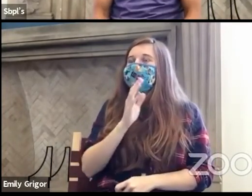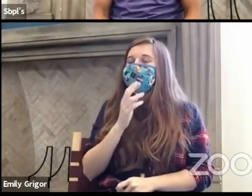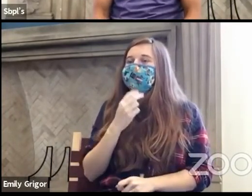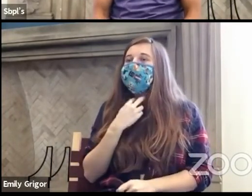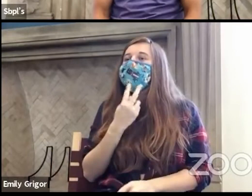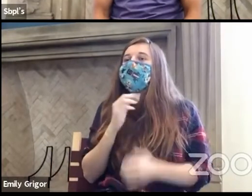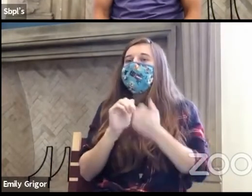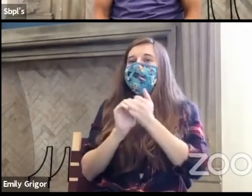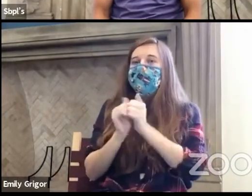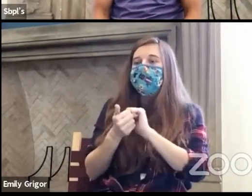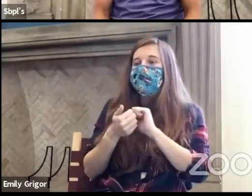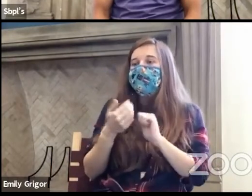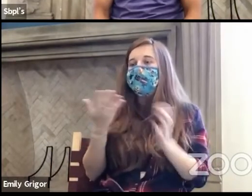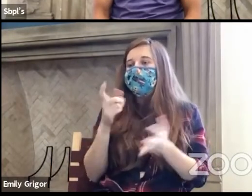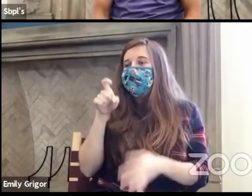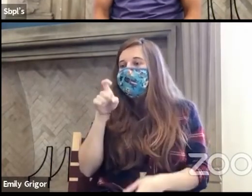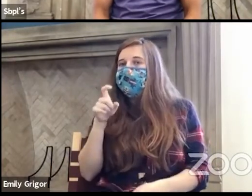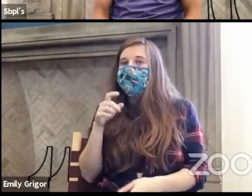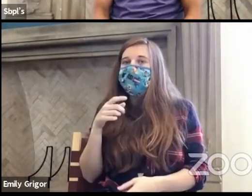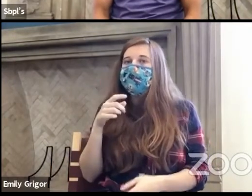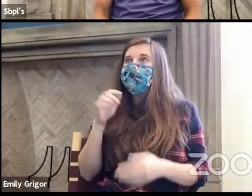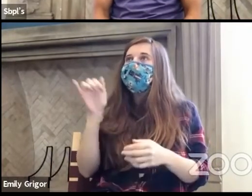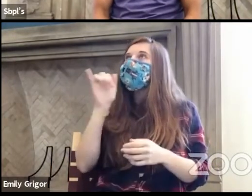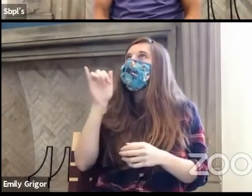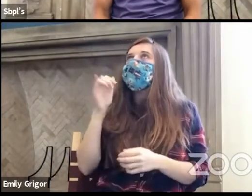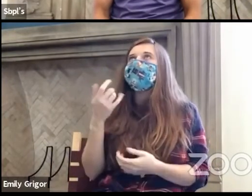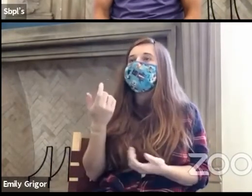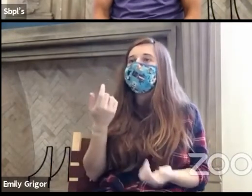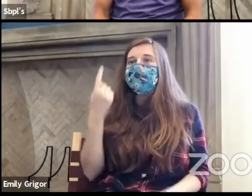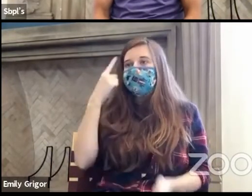to other people's voicing. Like for example,